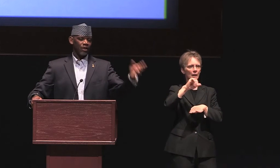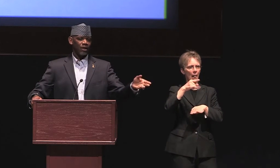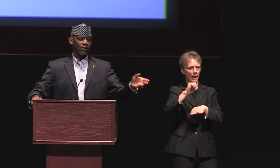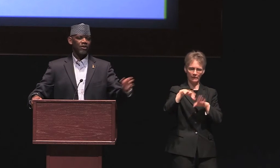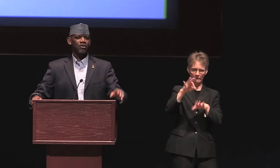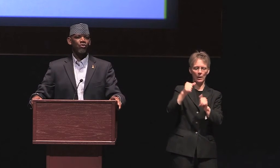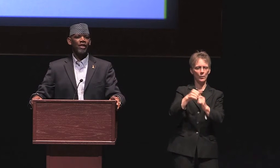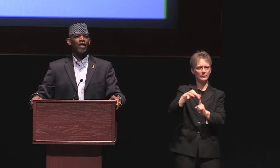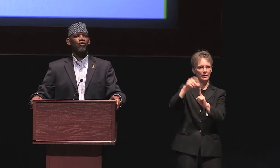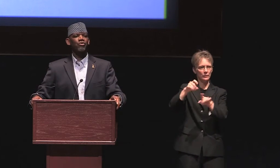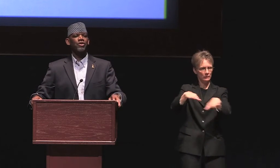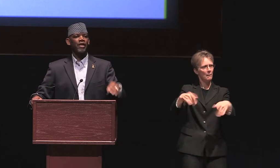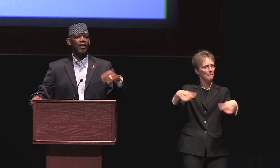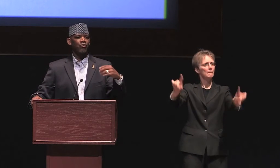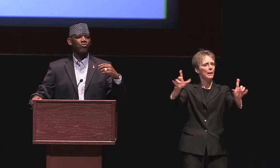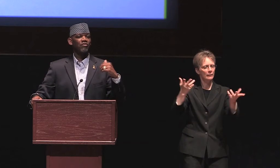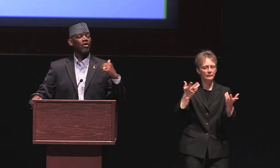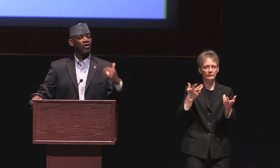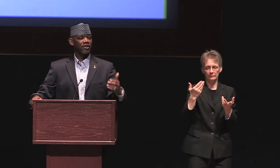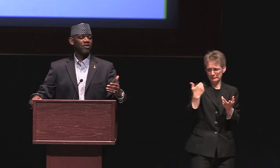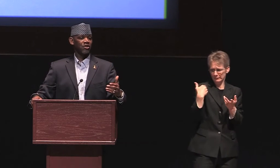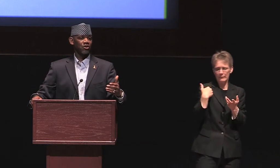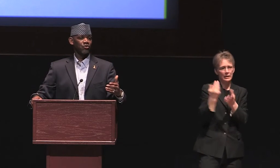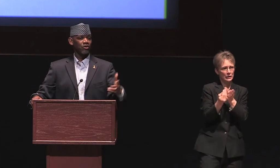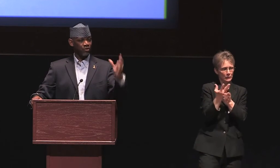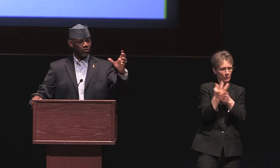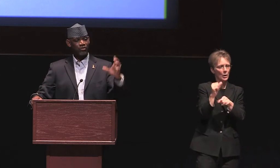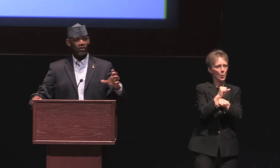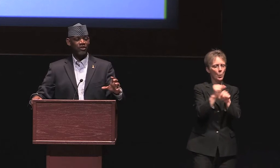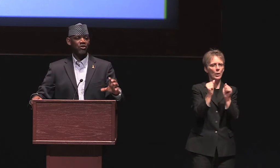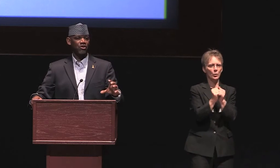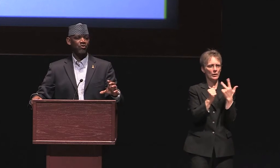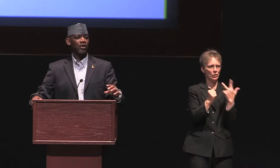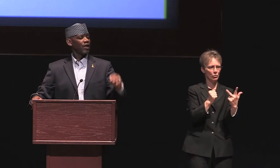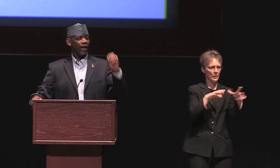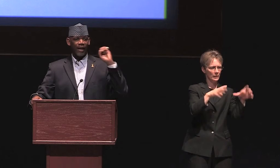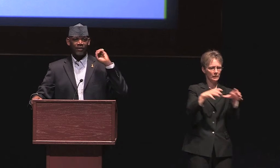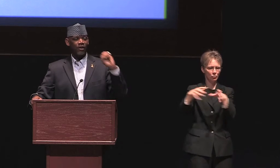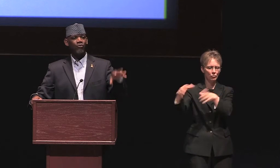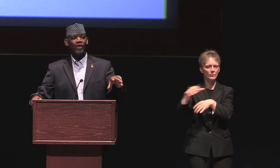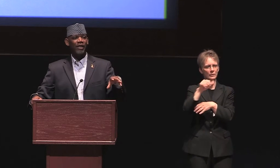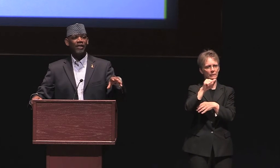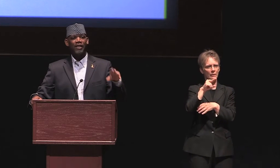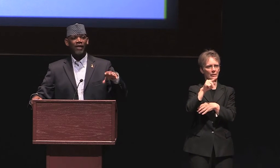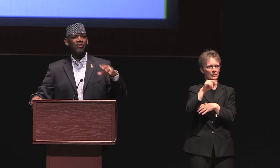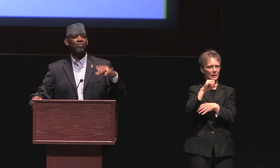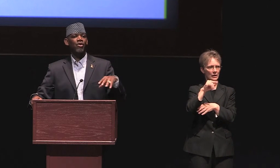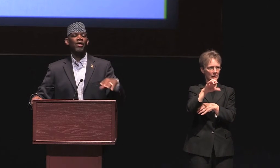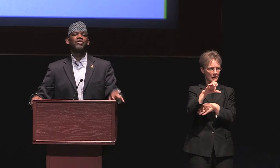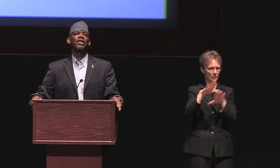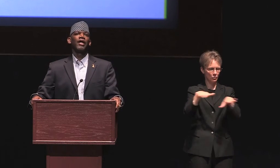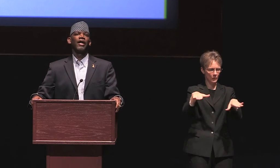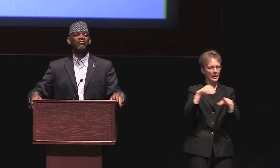So this spring, I worked with a group of autistic children, 3 groups of autistic children at 188X